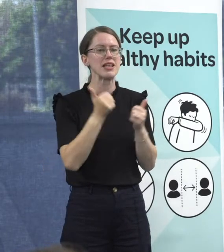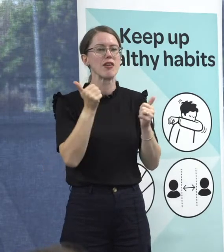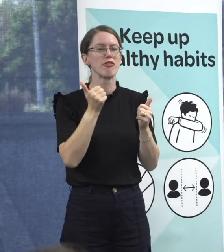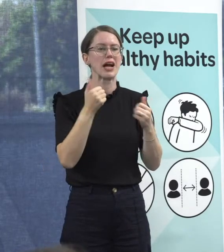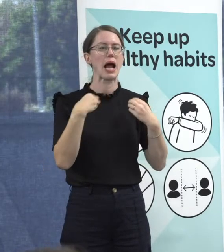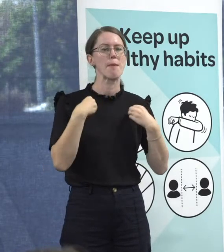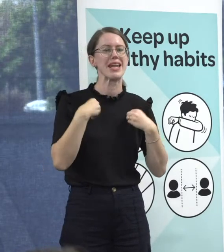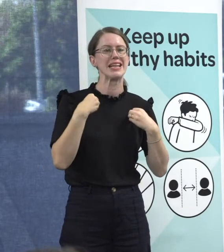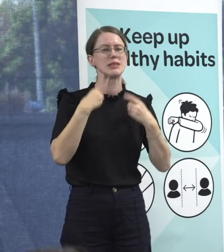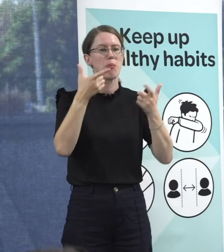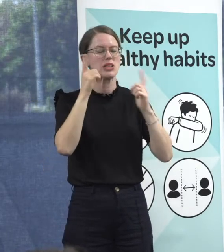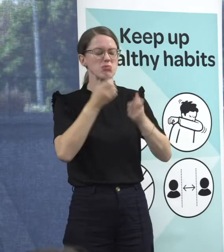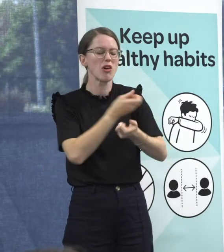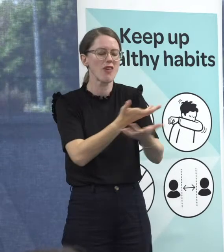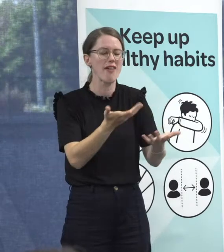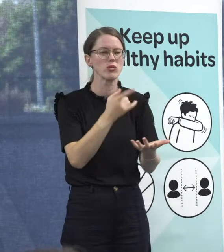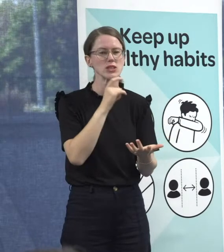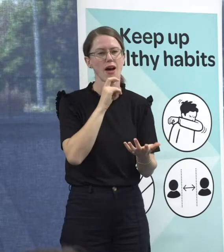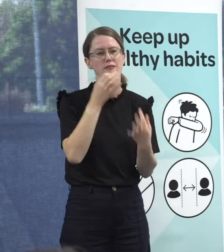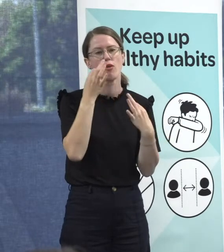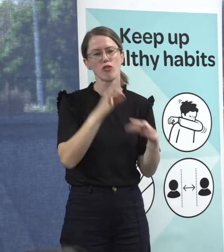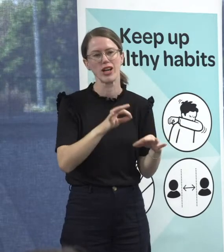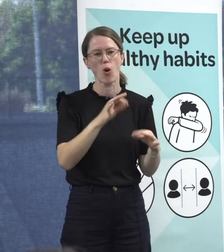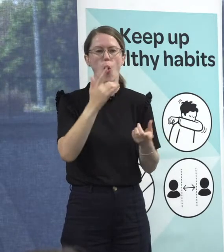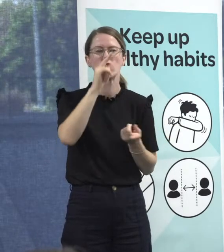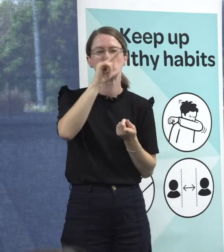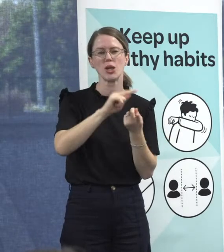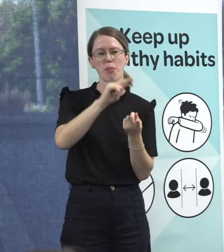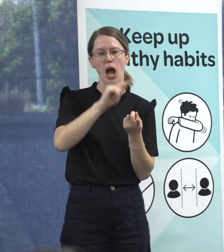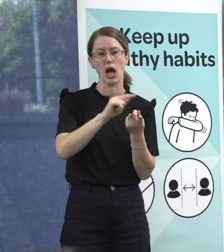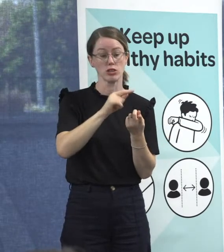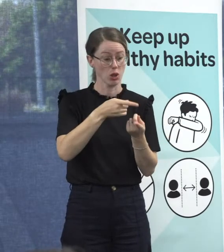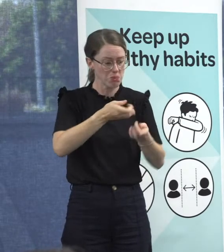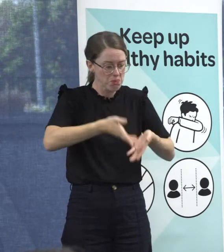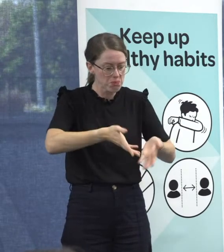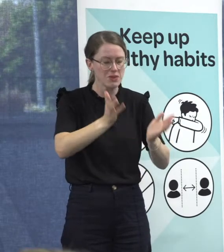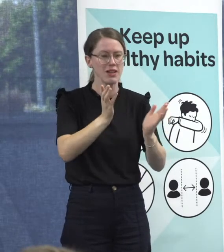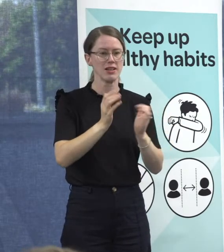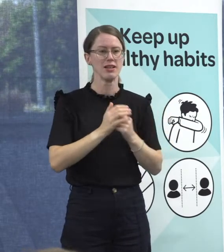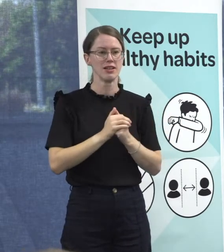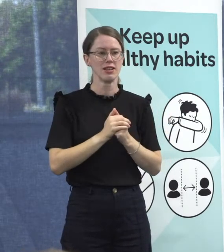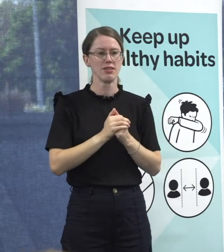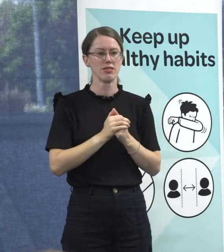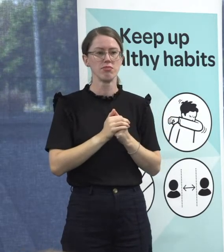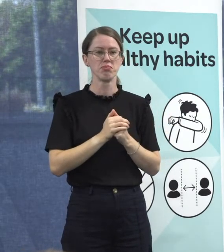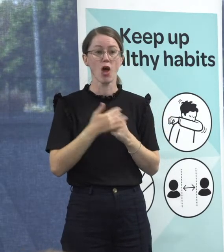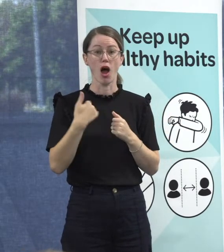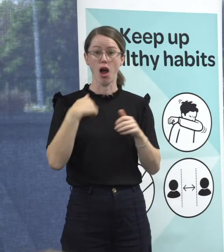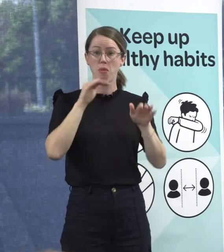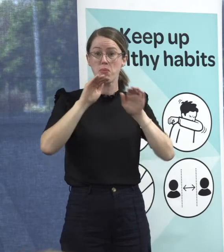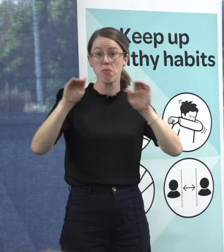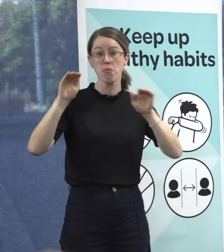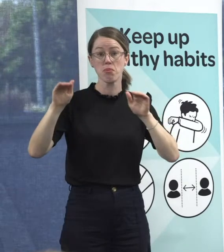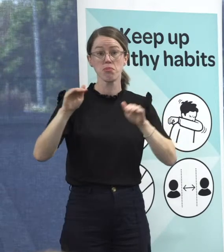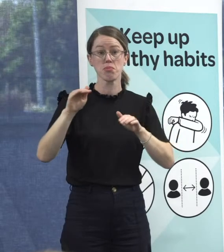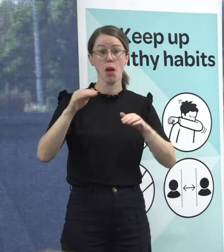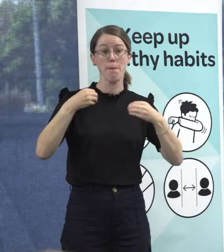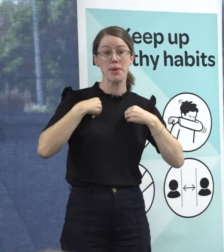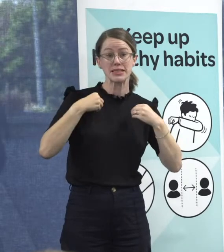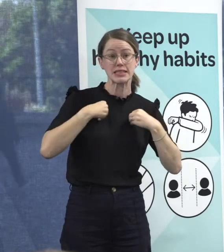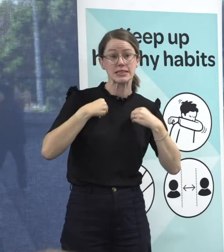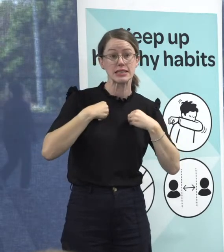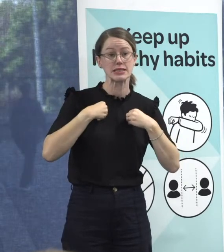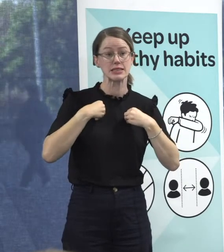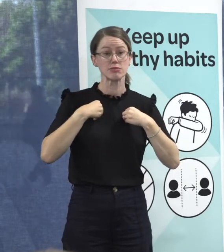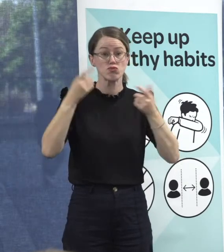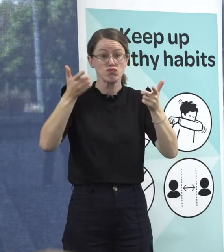of course, provide it for free or a heavy subsidy for their employees. And I've actually sent a message out to employers to encourage